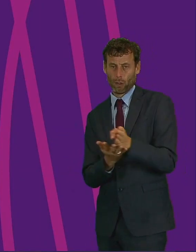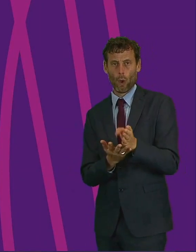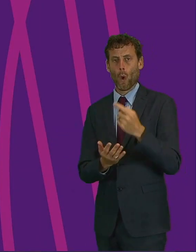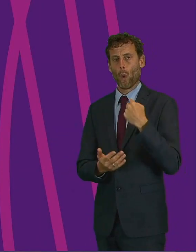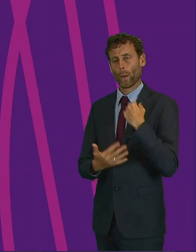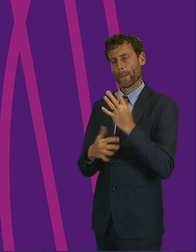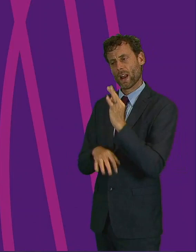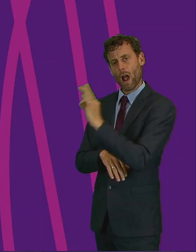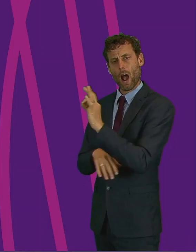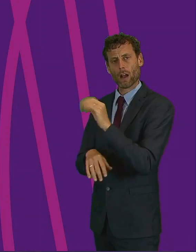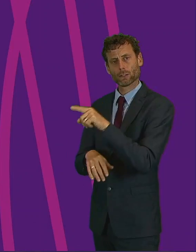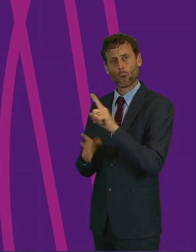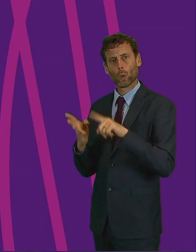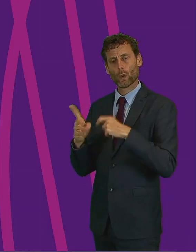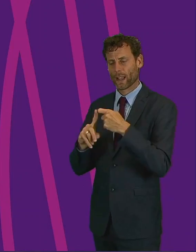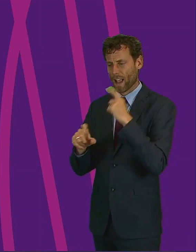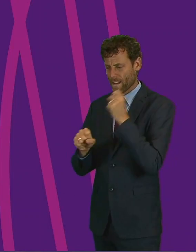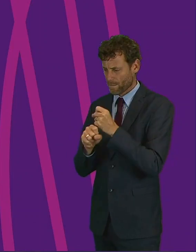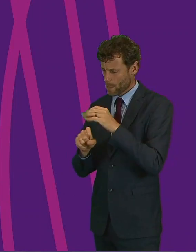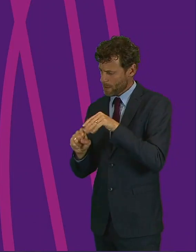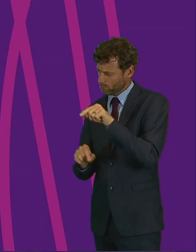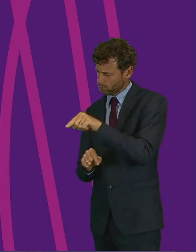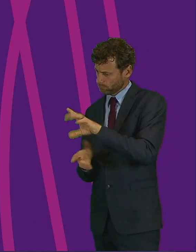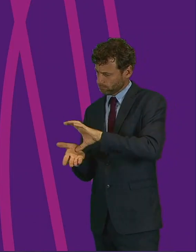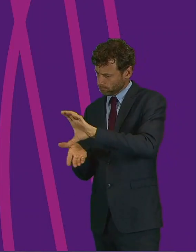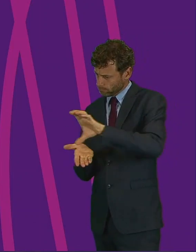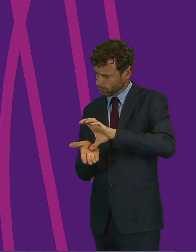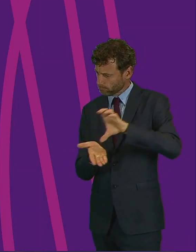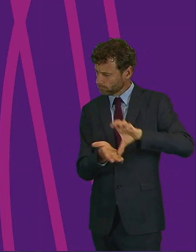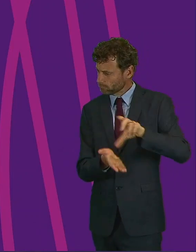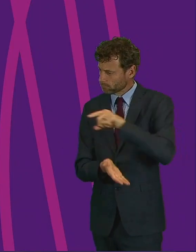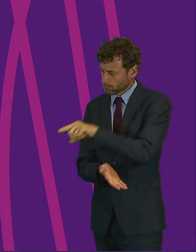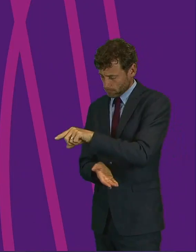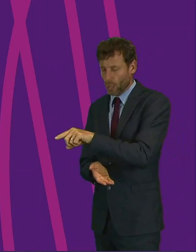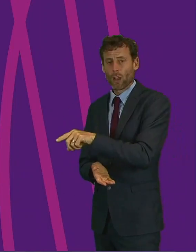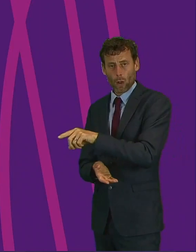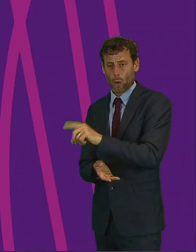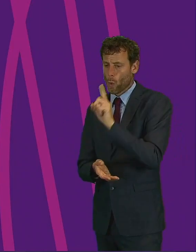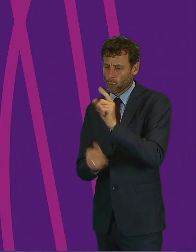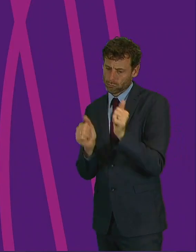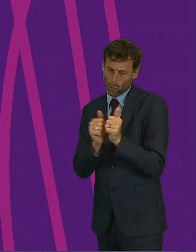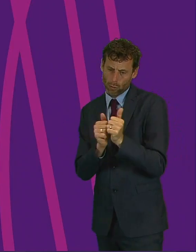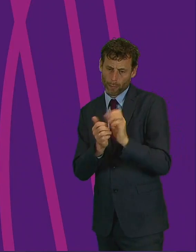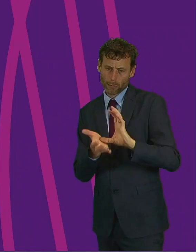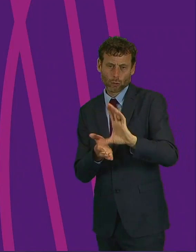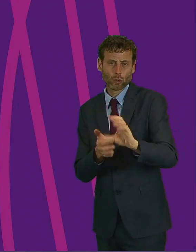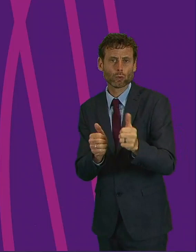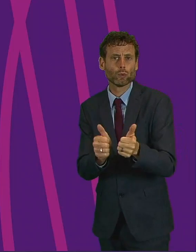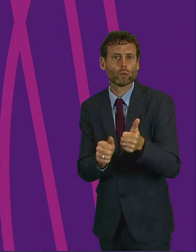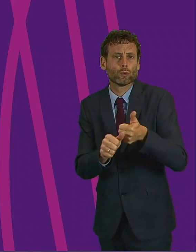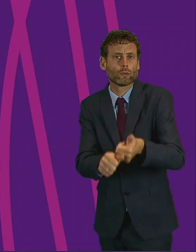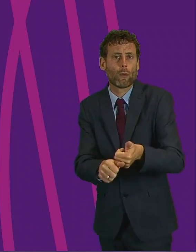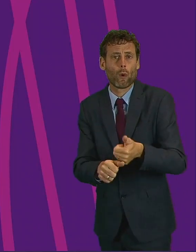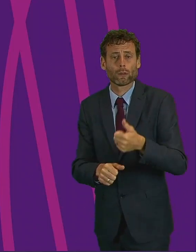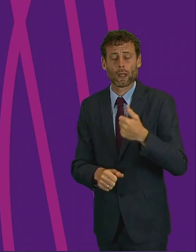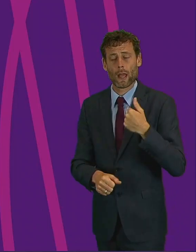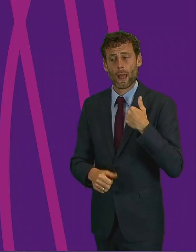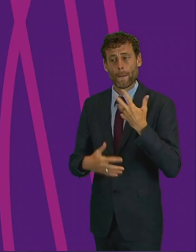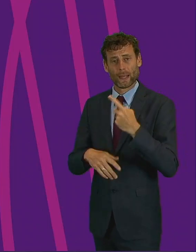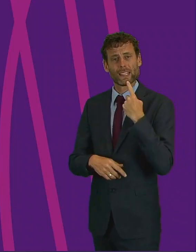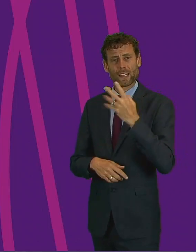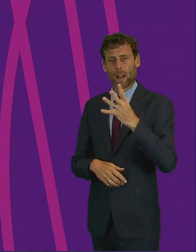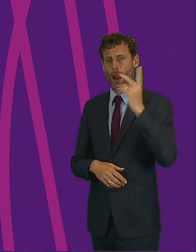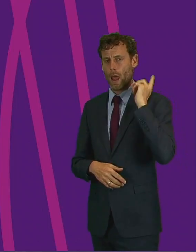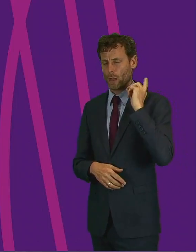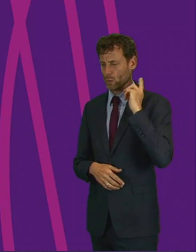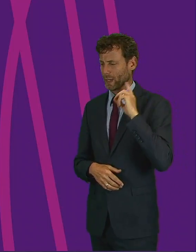that and about additional areas where we think support would be appropriate. I think I said last week, we had some concerns about